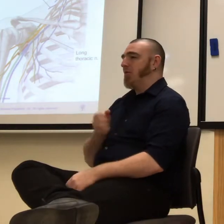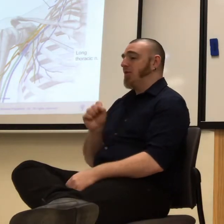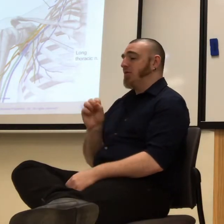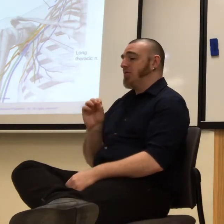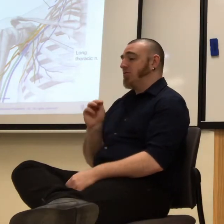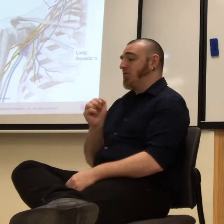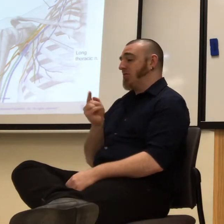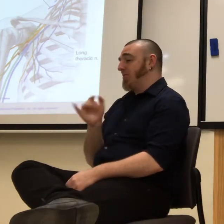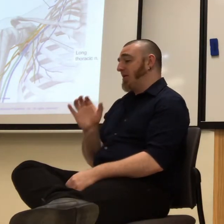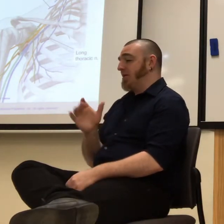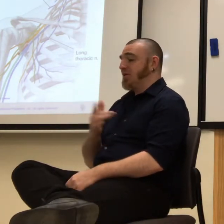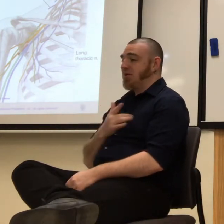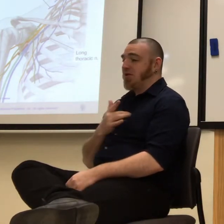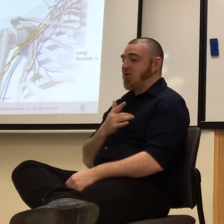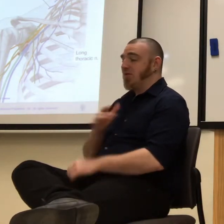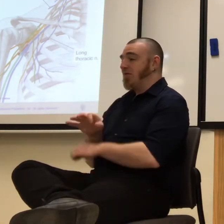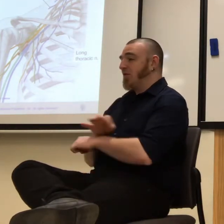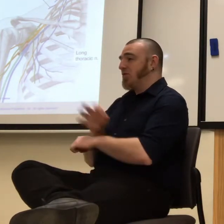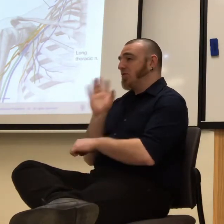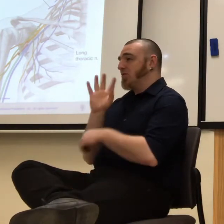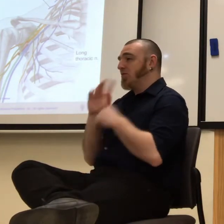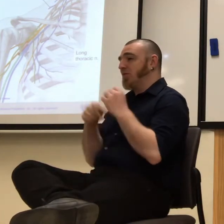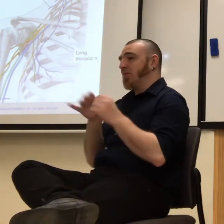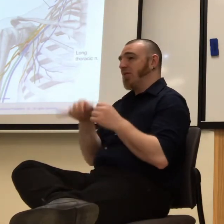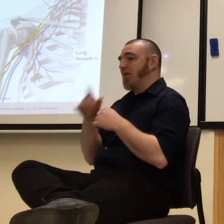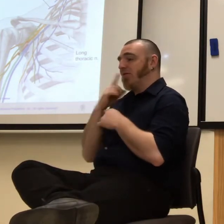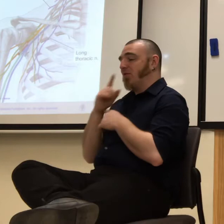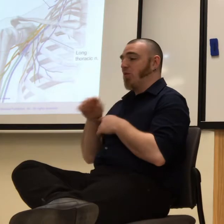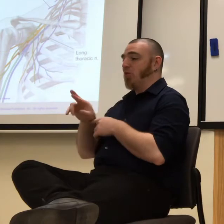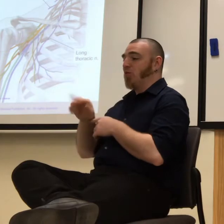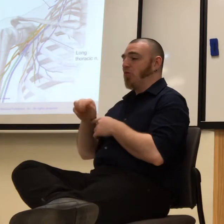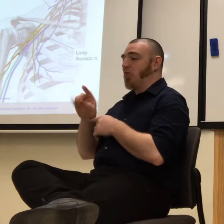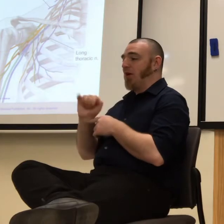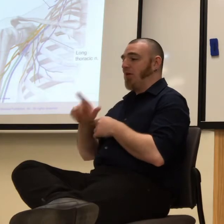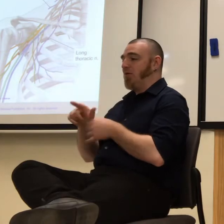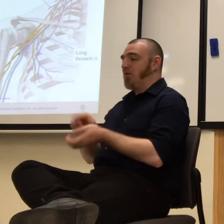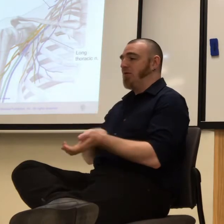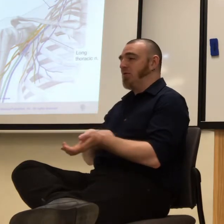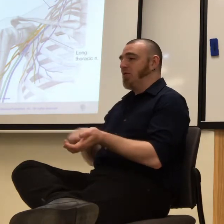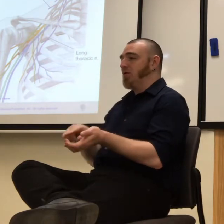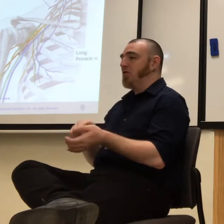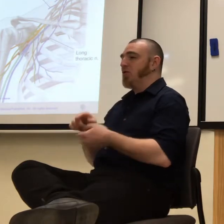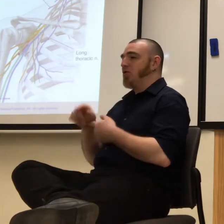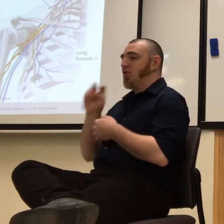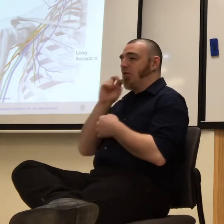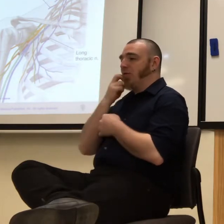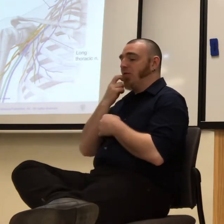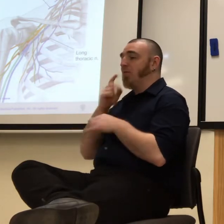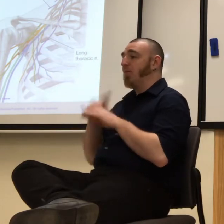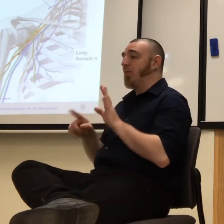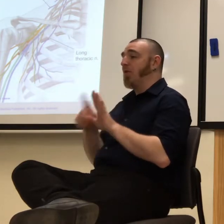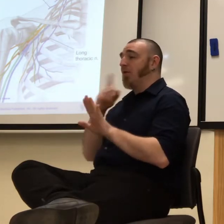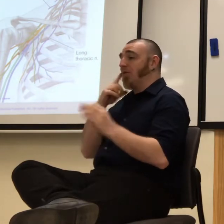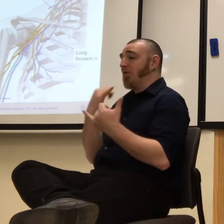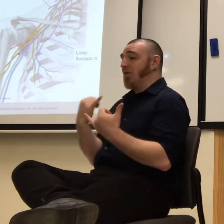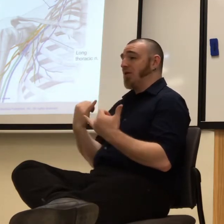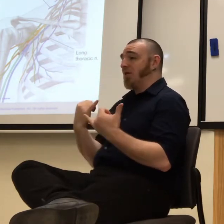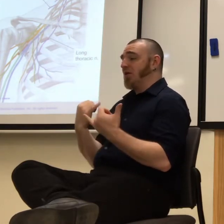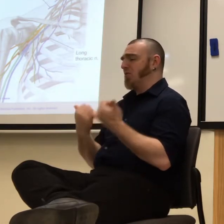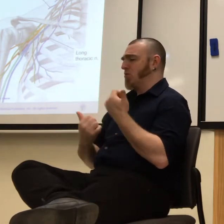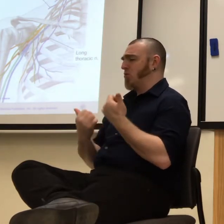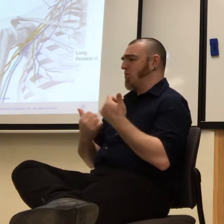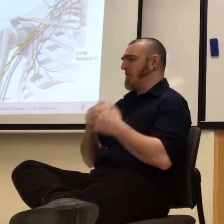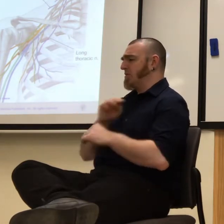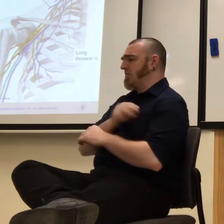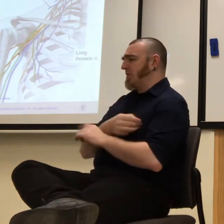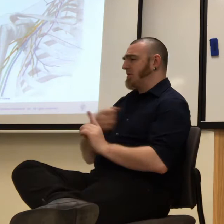function. You know, we'll talk about that for radial nerve. No, get to that later. But for now, just, you know, a muscle just innervate.